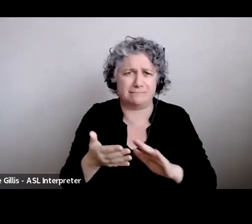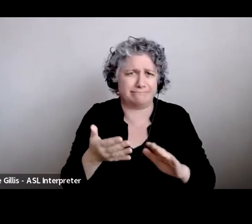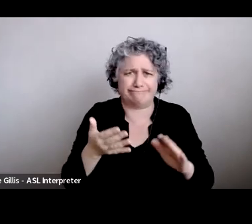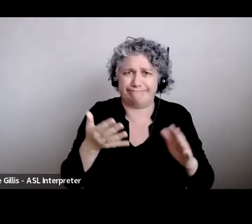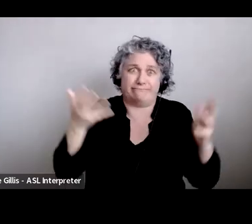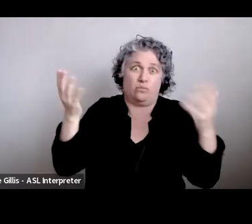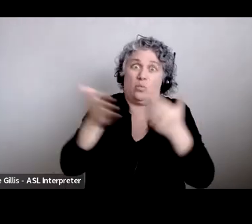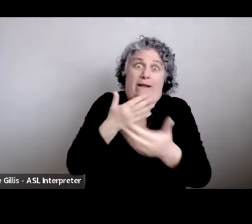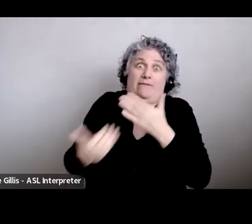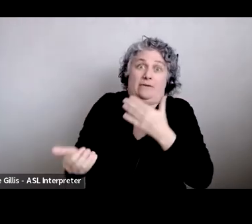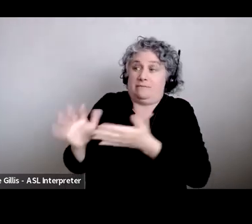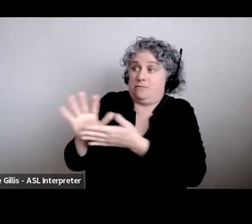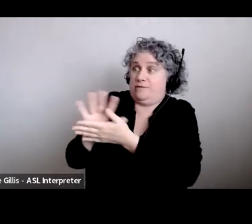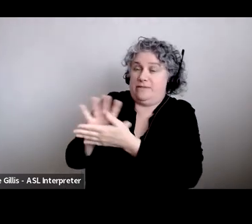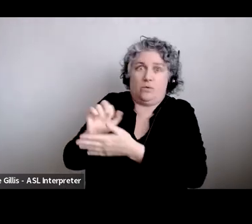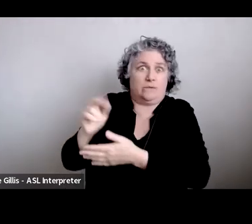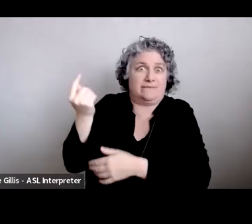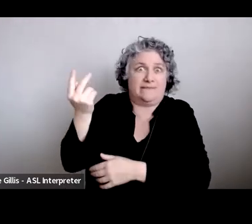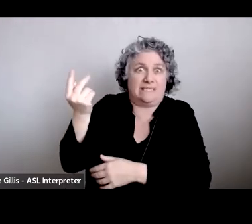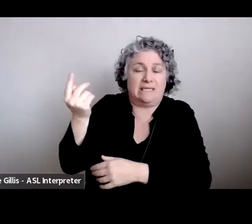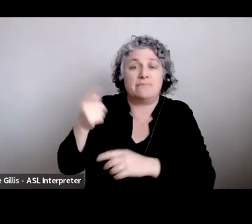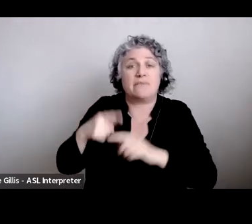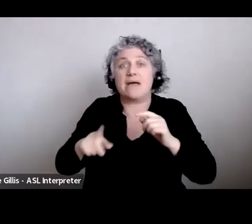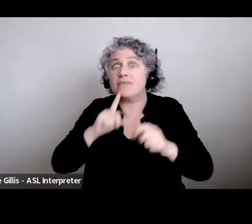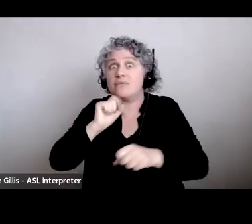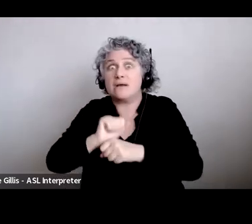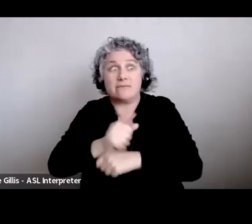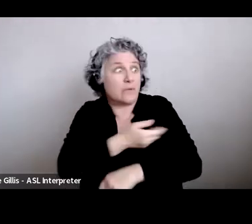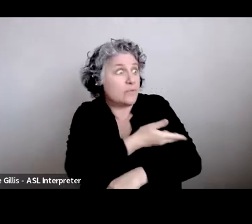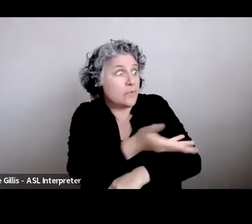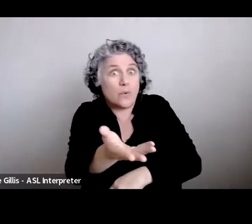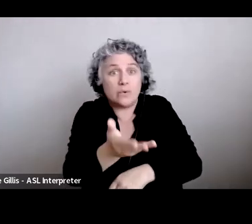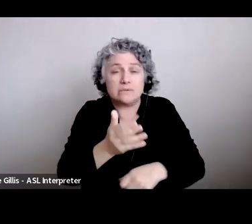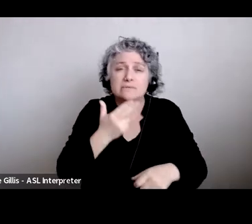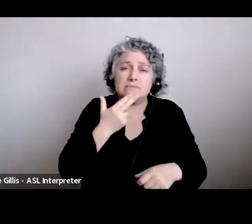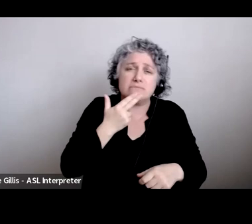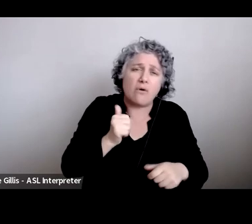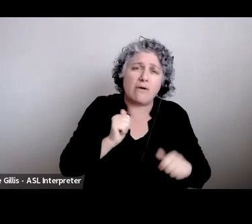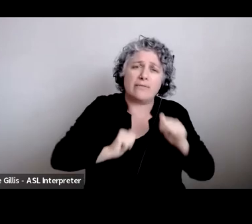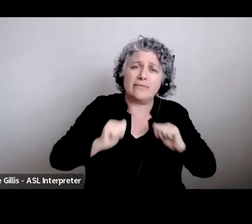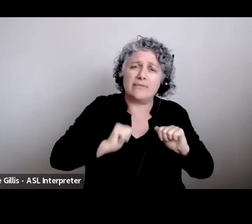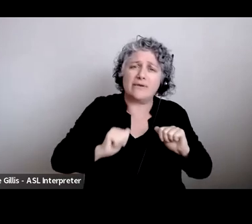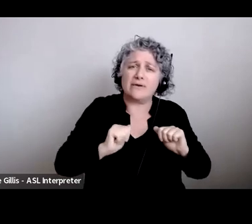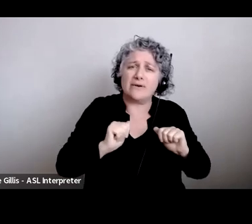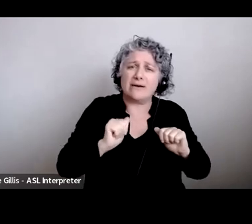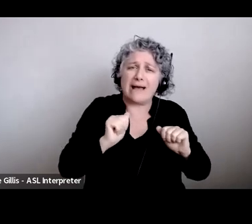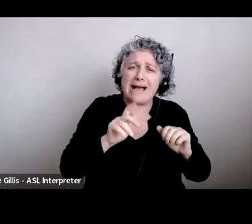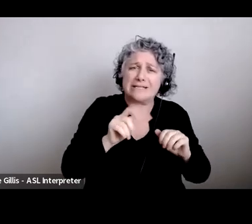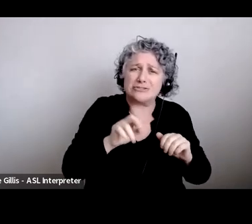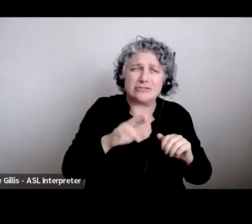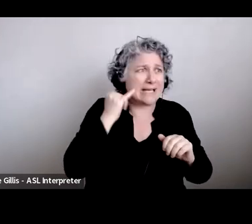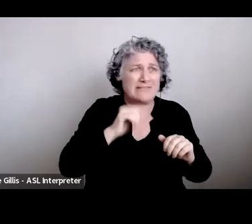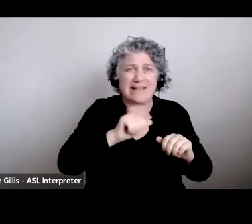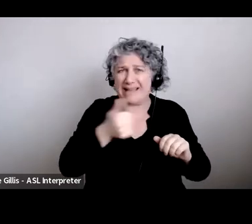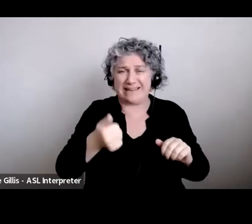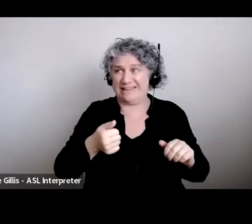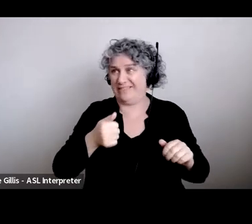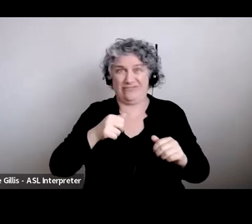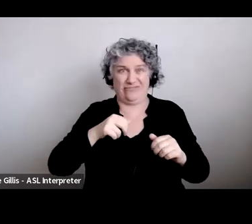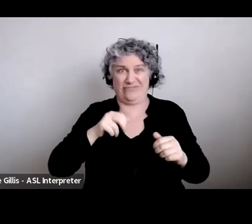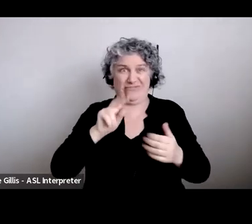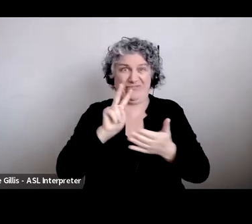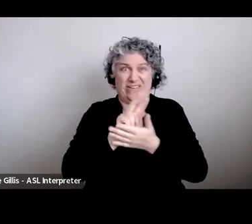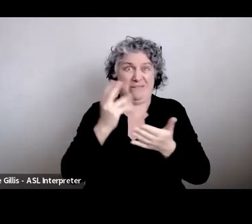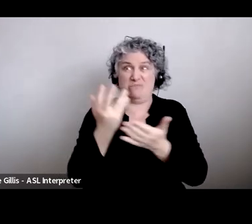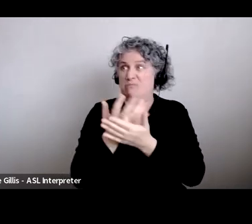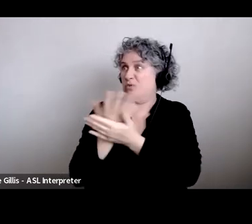whatever. And the reality of those fringe actors, if any of them got a fucking movie or TV thing, they would take it and they would